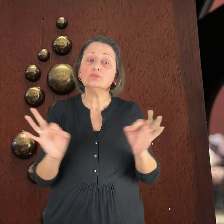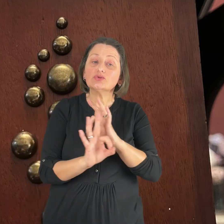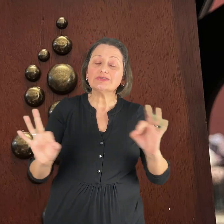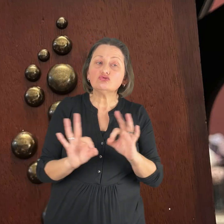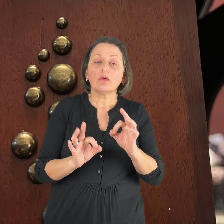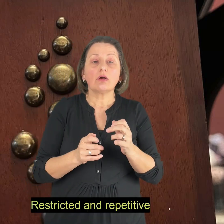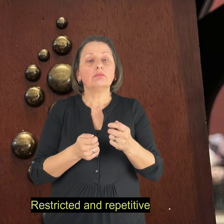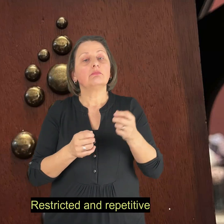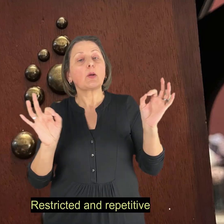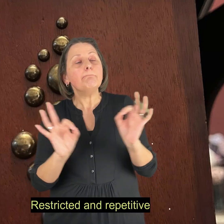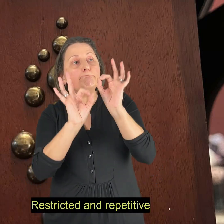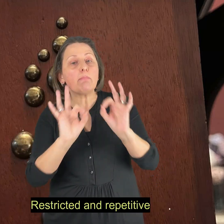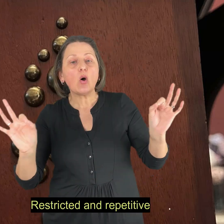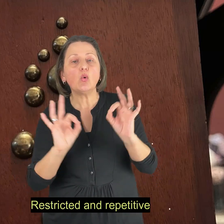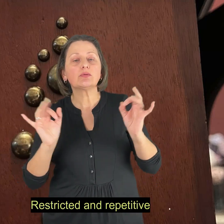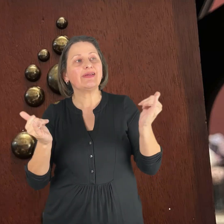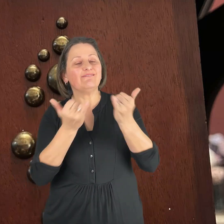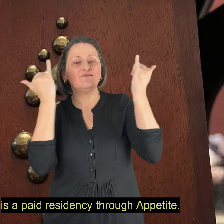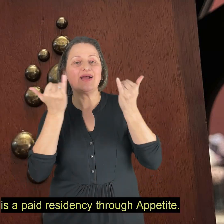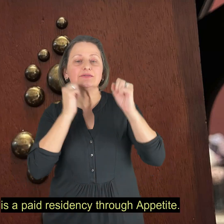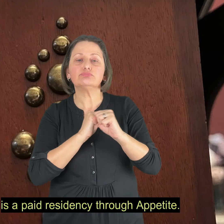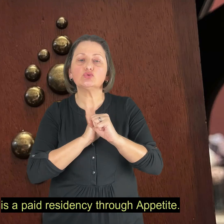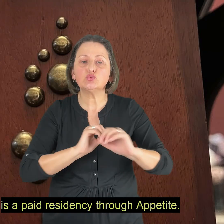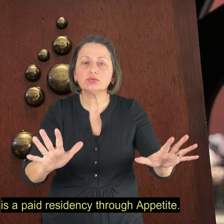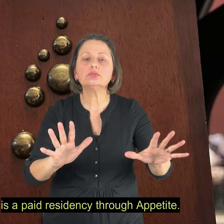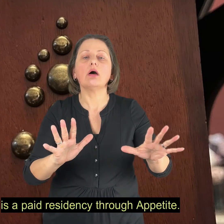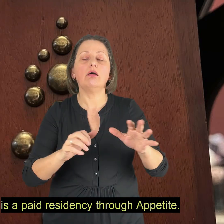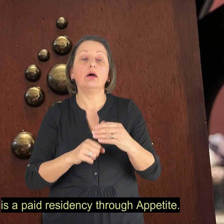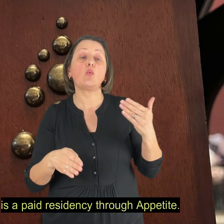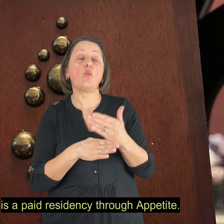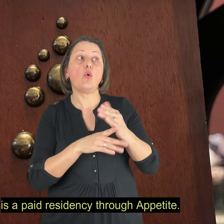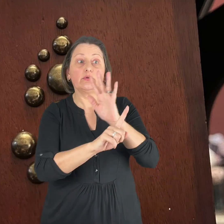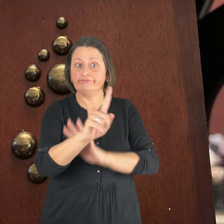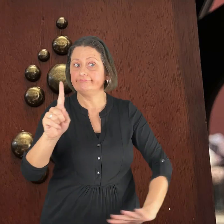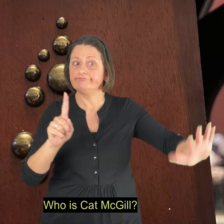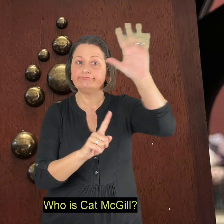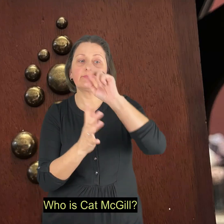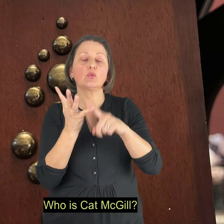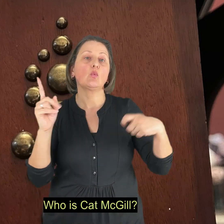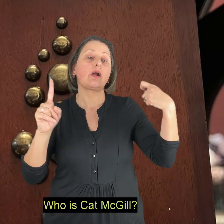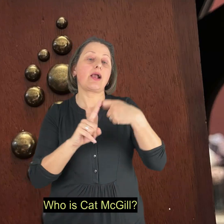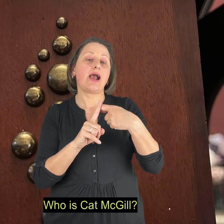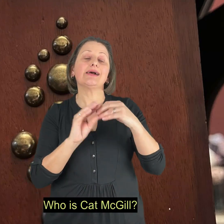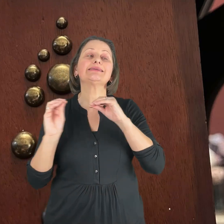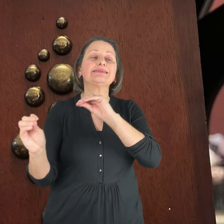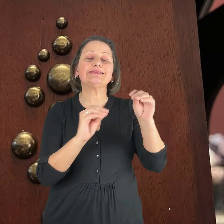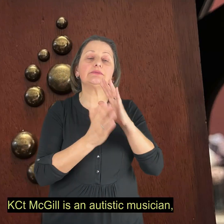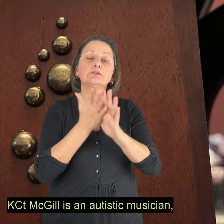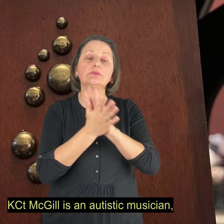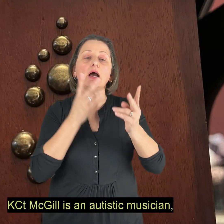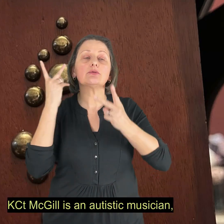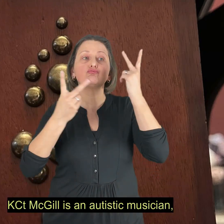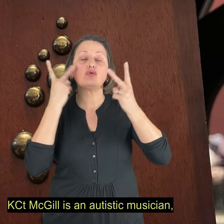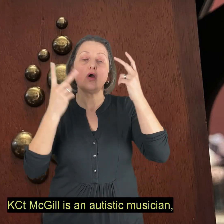own. Restricted and Repetitive is a paid residency through Appetite. Who is Kat McGill?